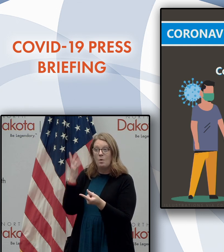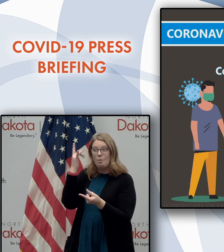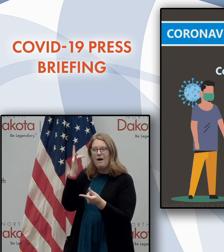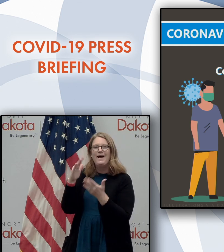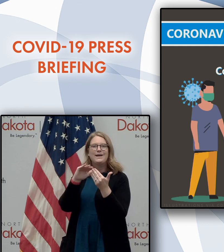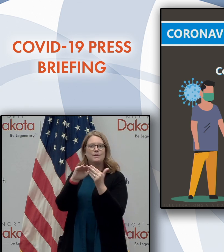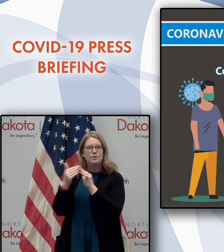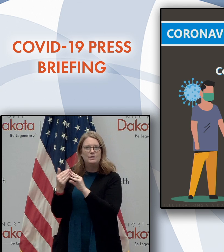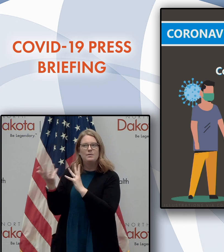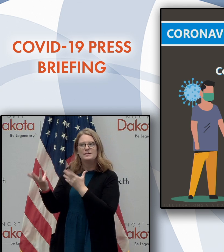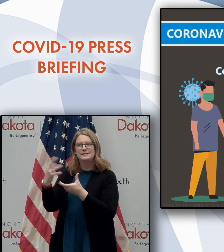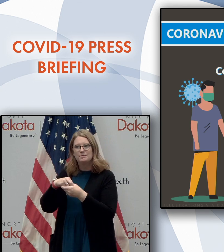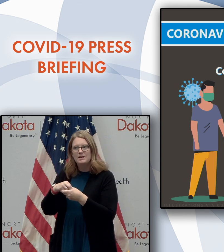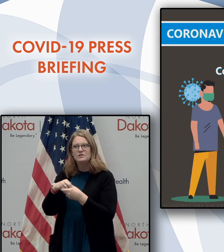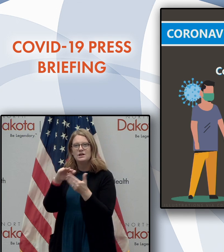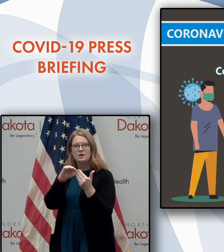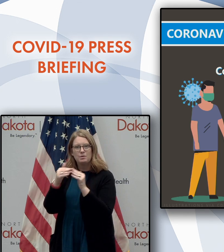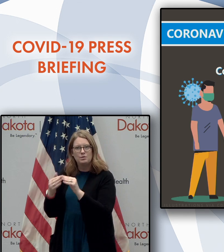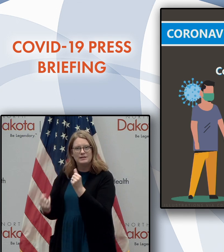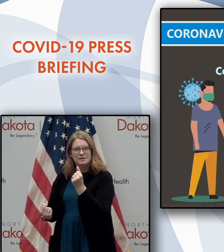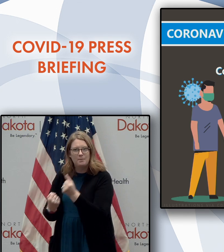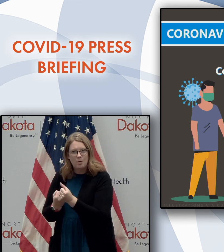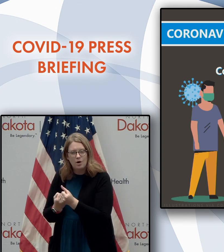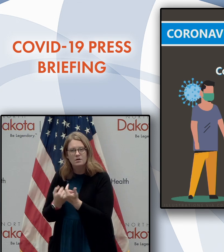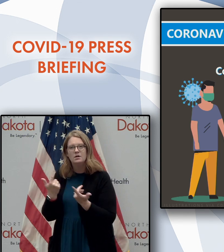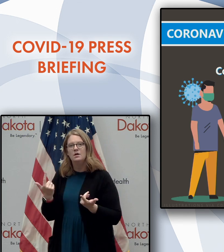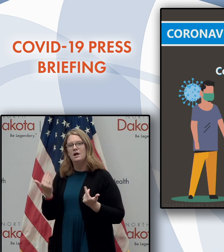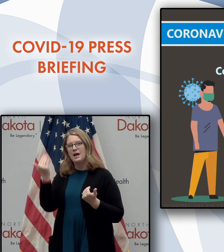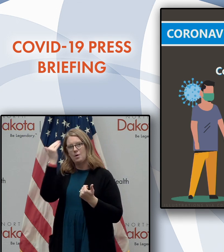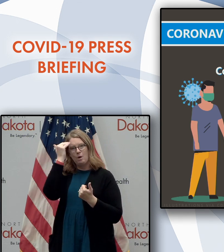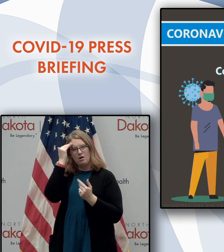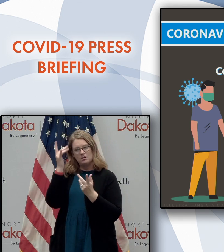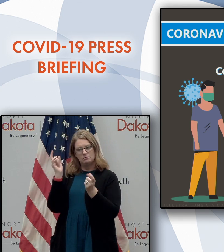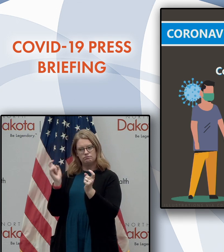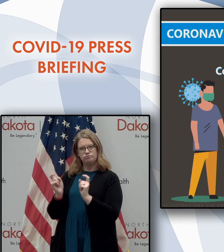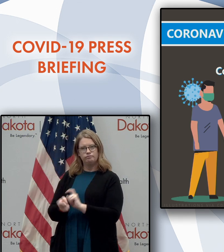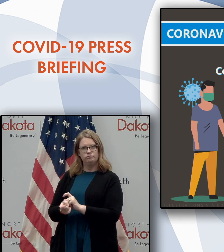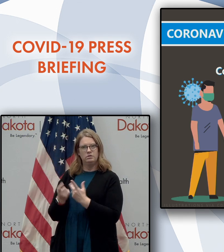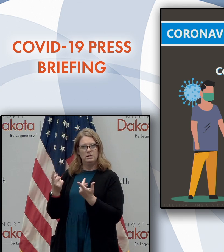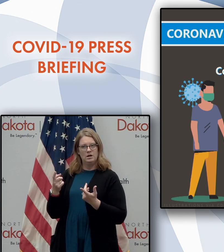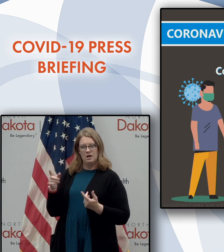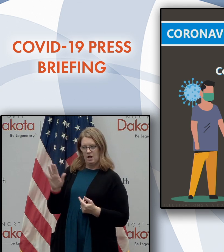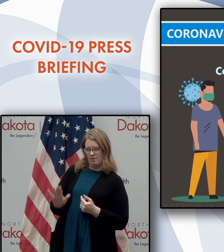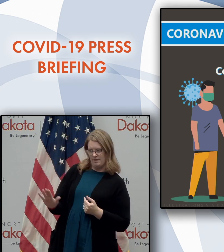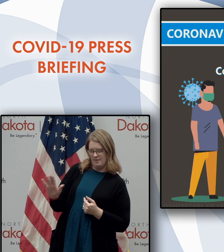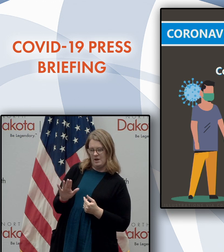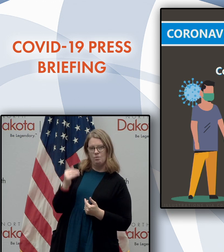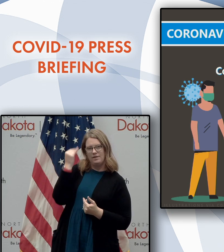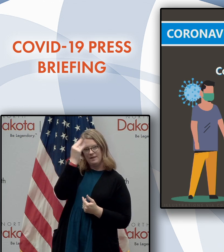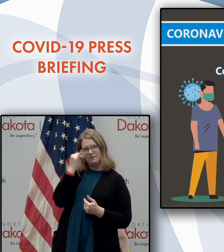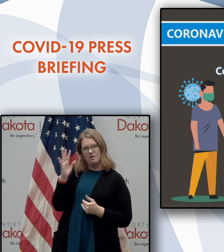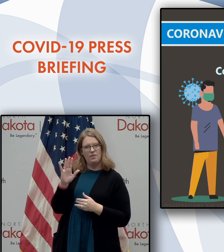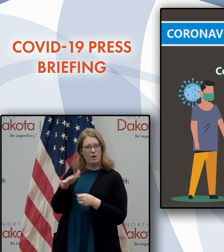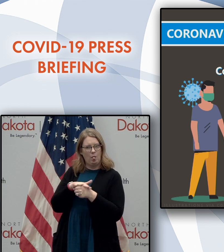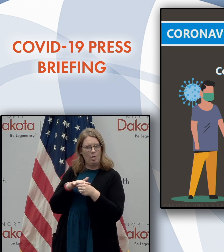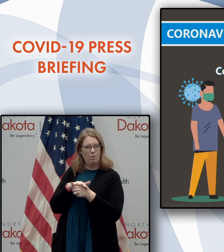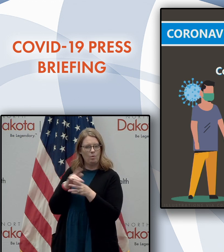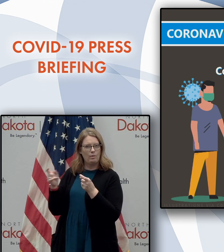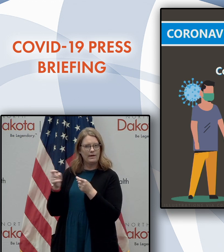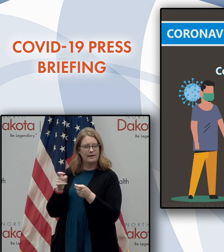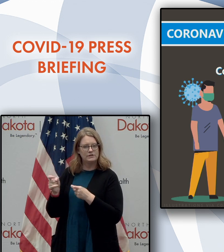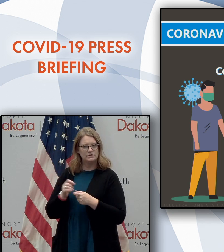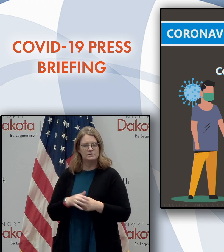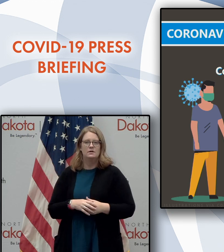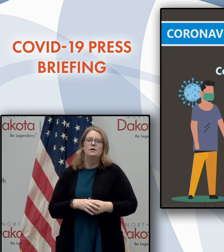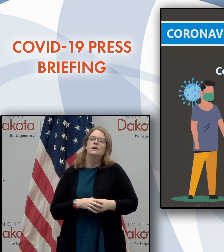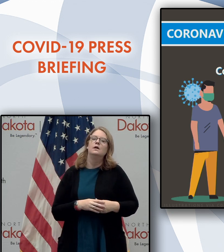participation and support and awareness, and a few tweaks in how they were thinking about their local regulations. I've always